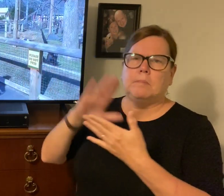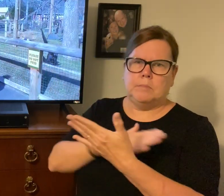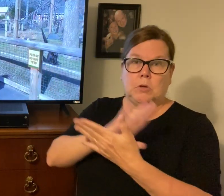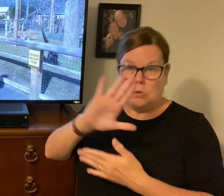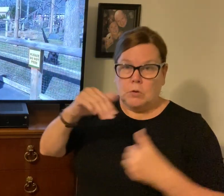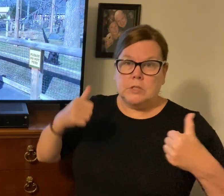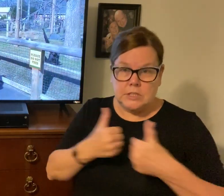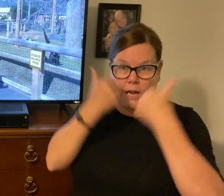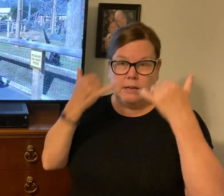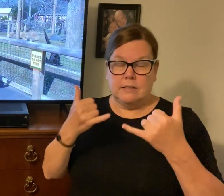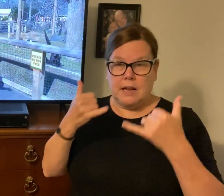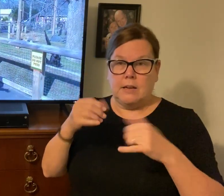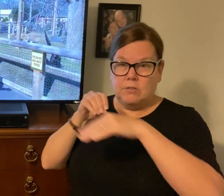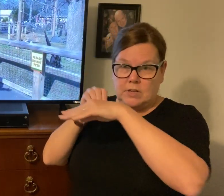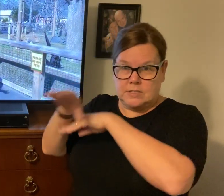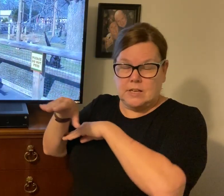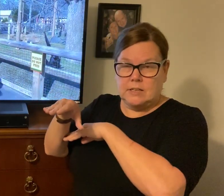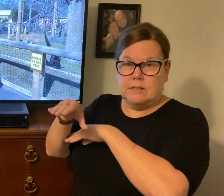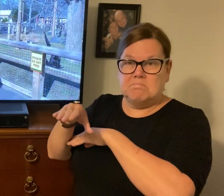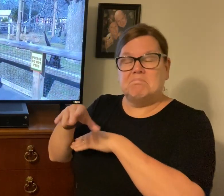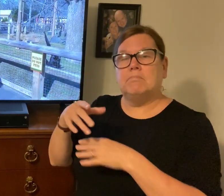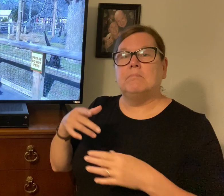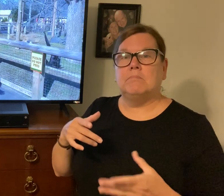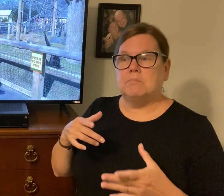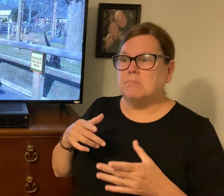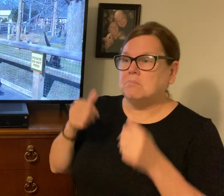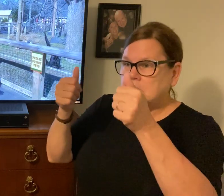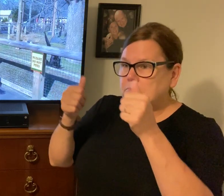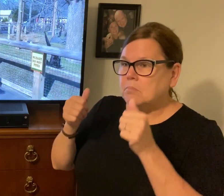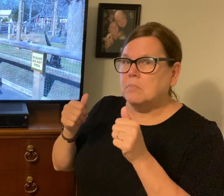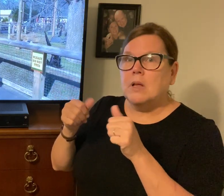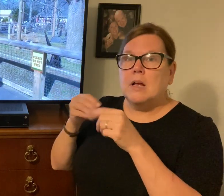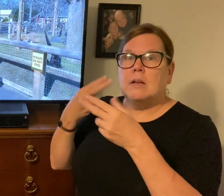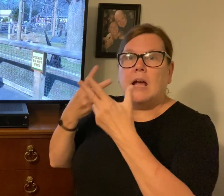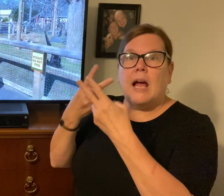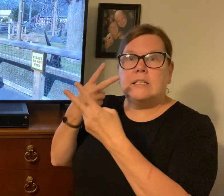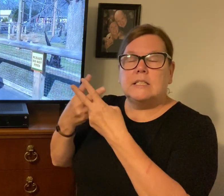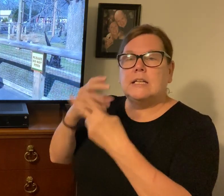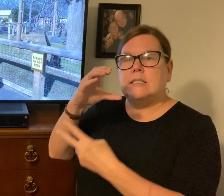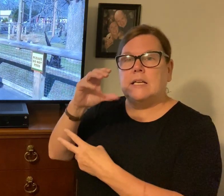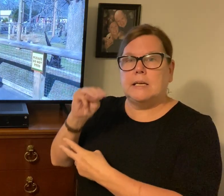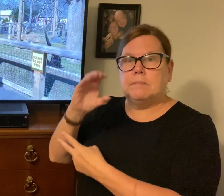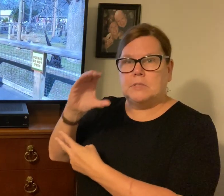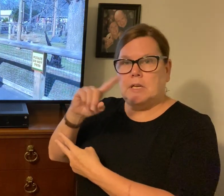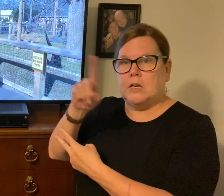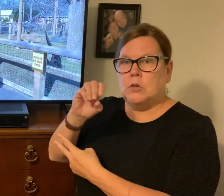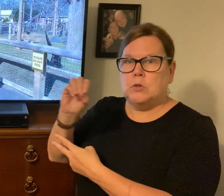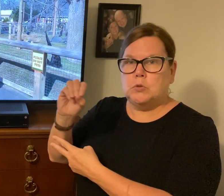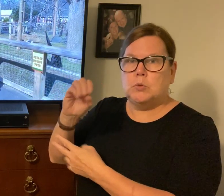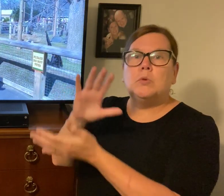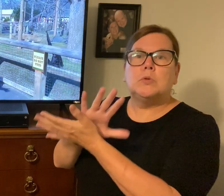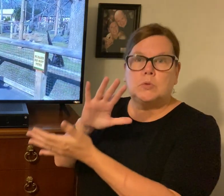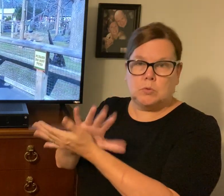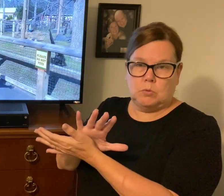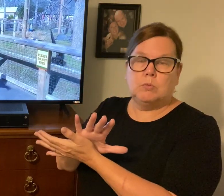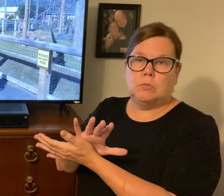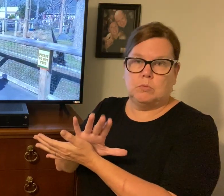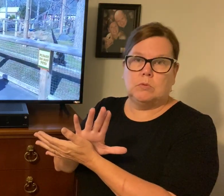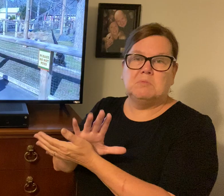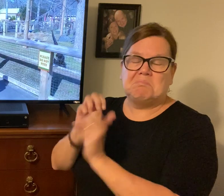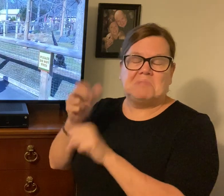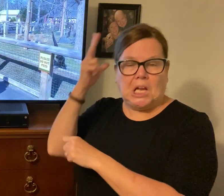challenge today. You can post it on our comments. You can post it using the hashtag CMCZooSchool, and we'll get a